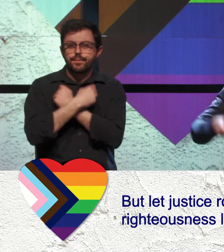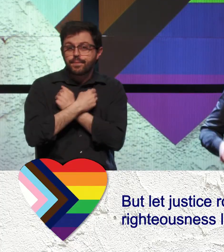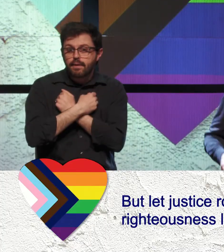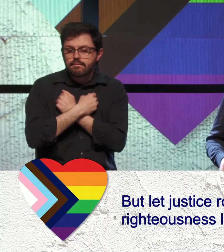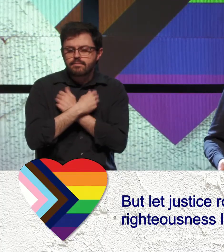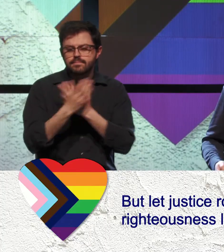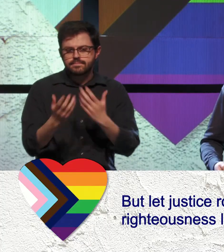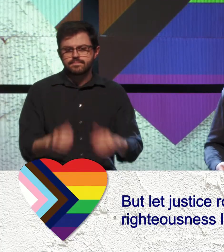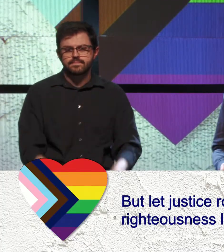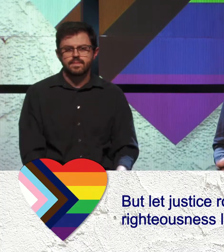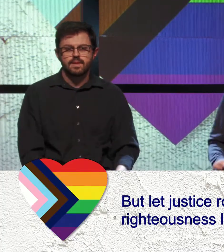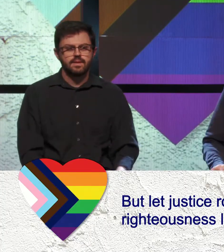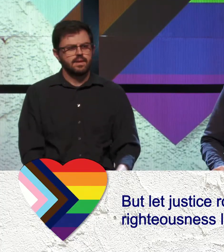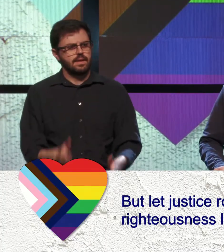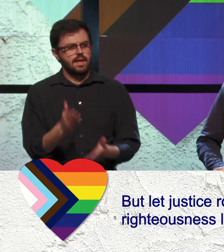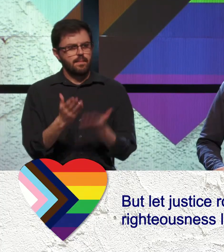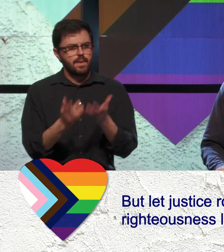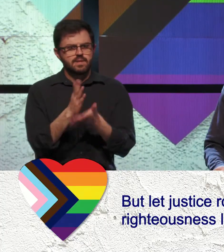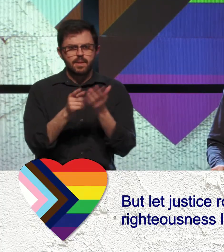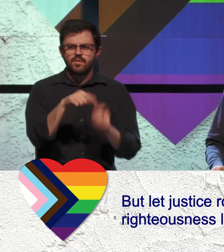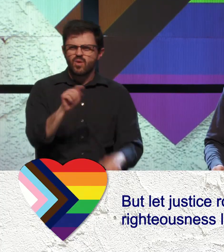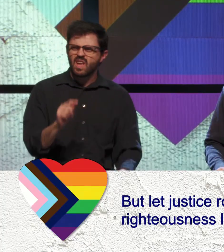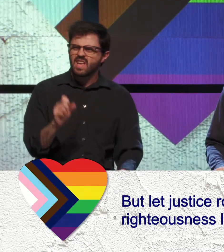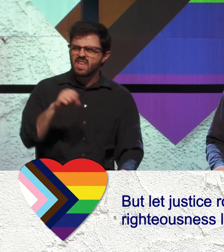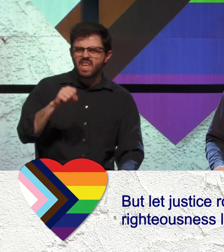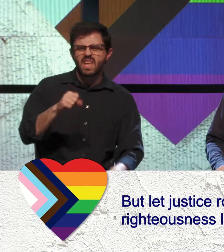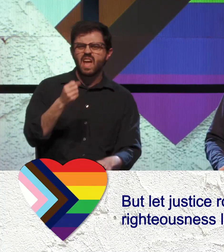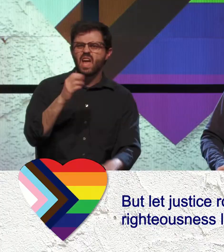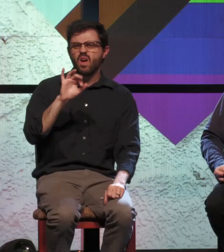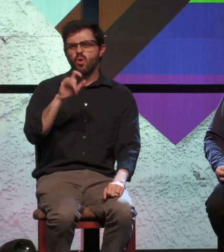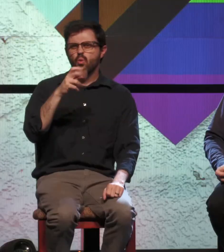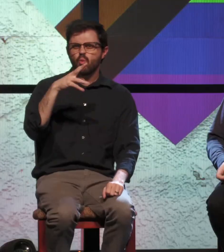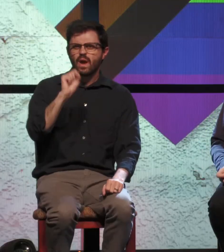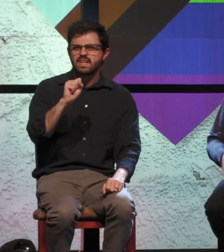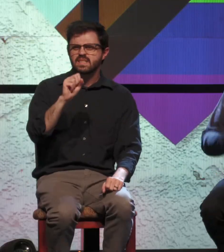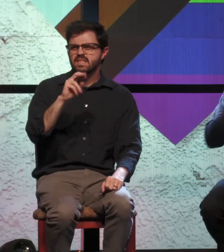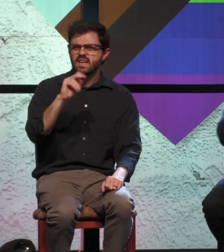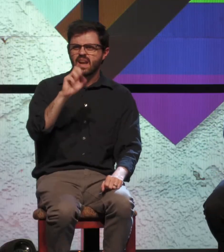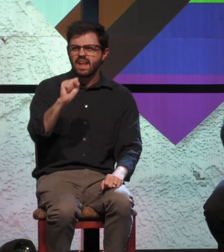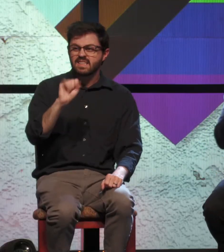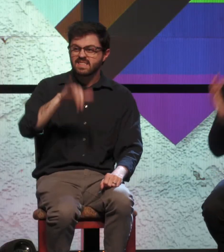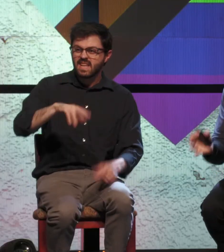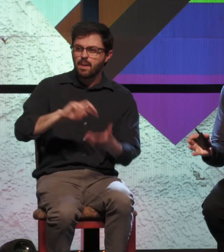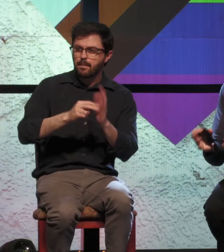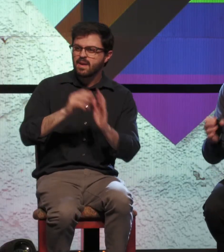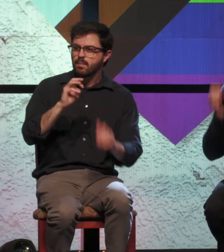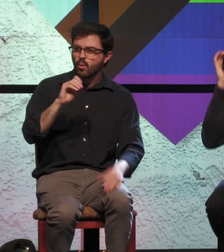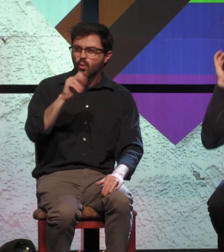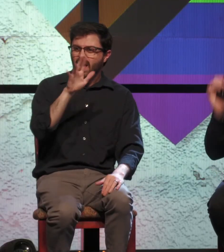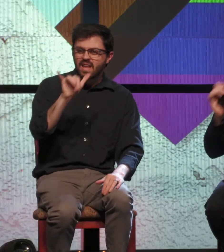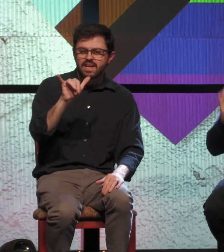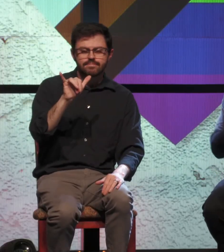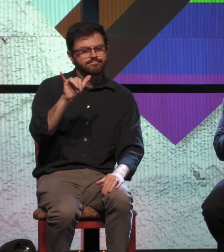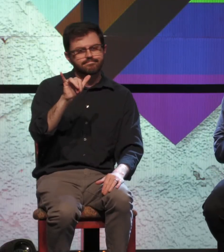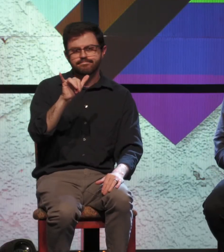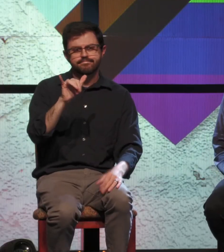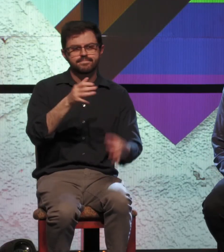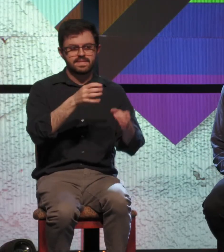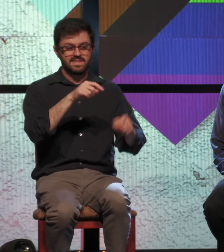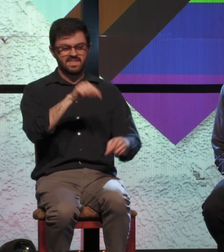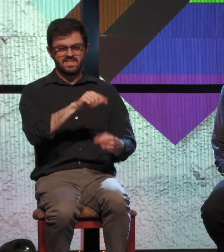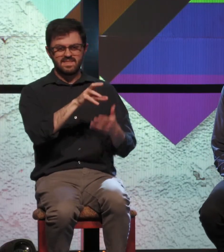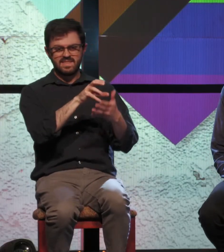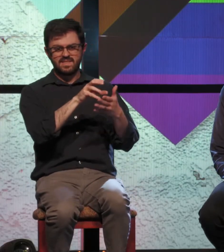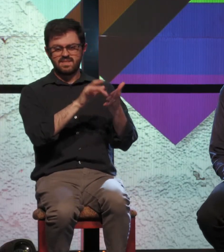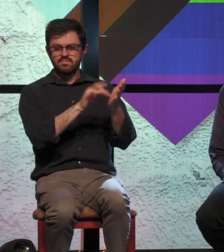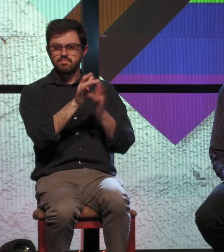going in like, yeah, see, Ryan, righteousness. Like, that's morality. Sorry. Justice and righteousness mean the same thing in this